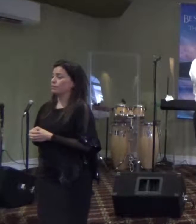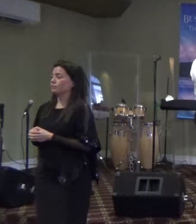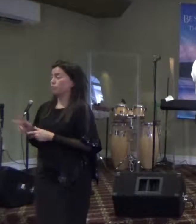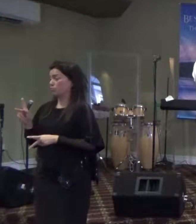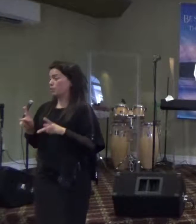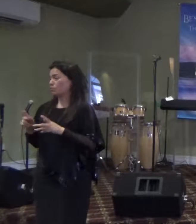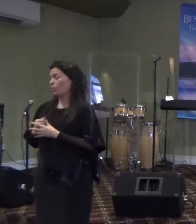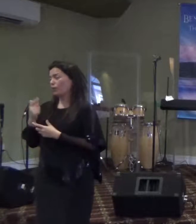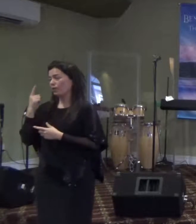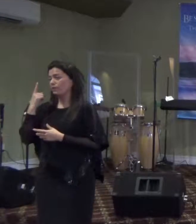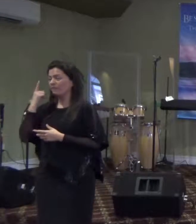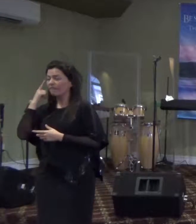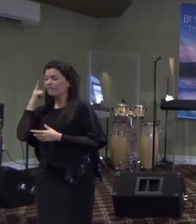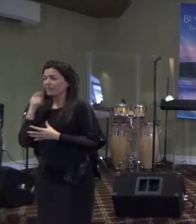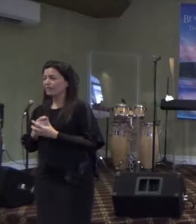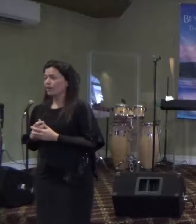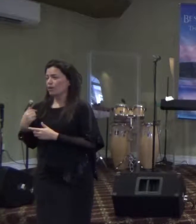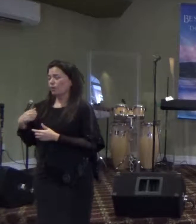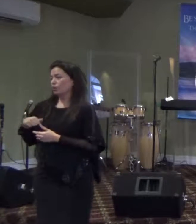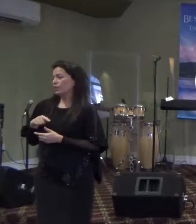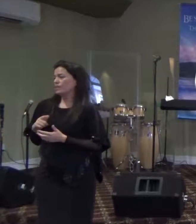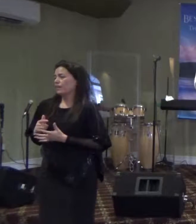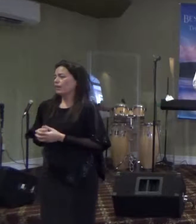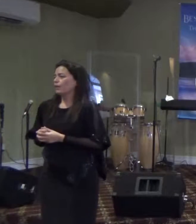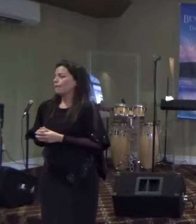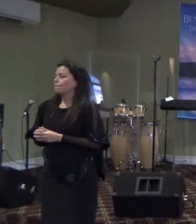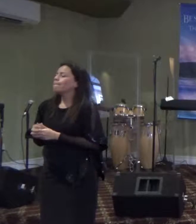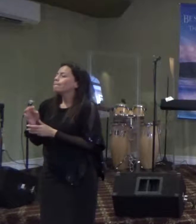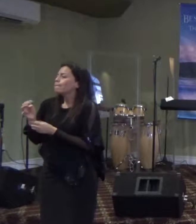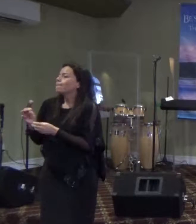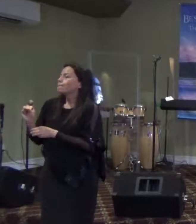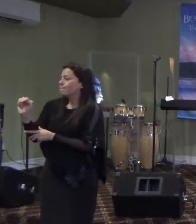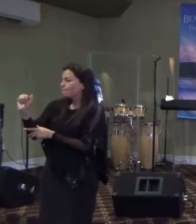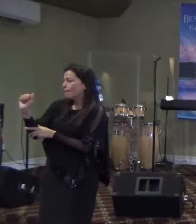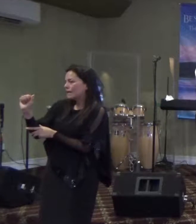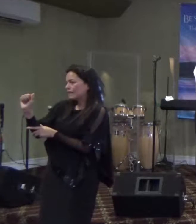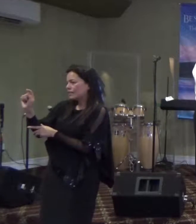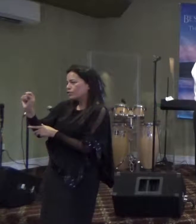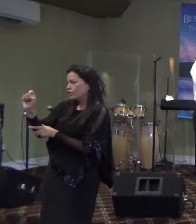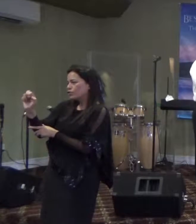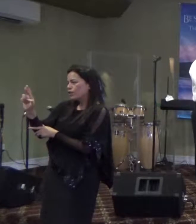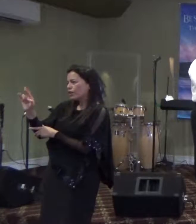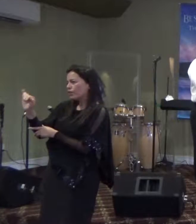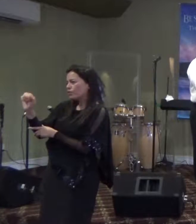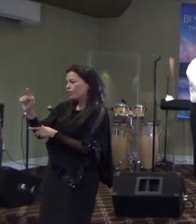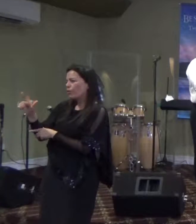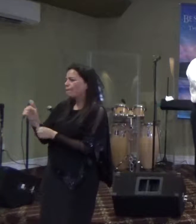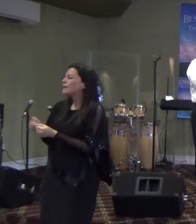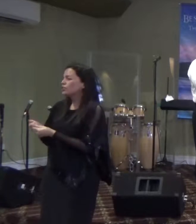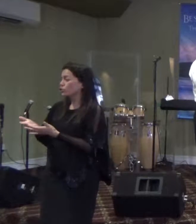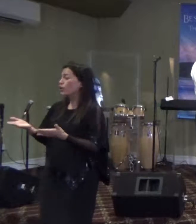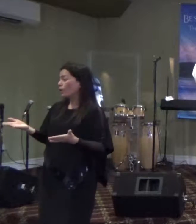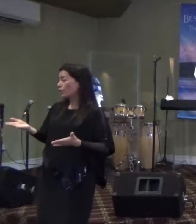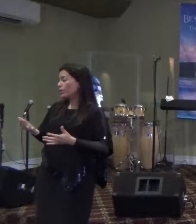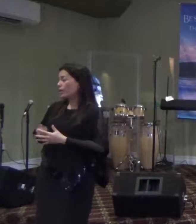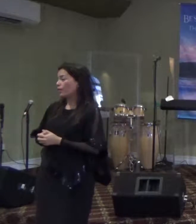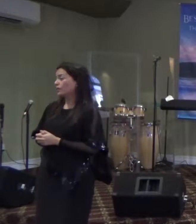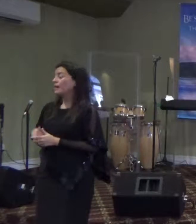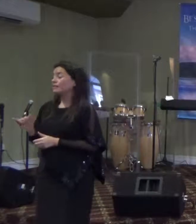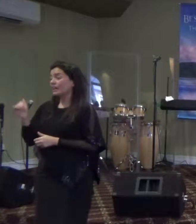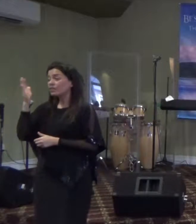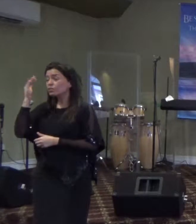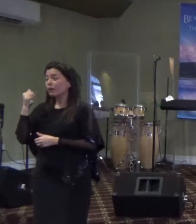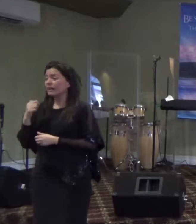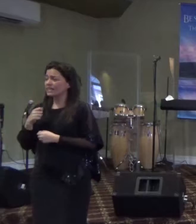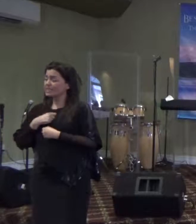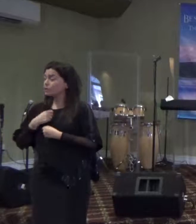only matter. Por eso piensa, comamos y bebamos que mañana moriremos. That's why I think let's eat and